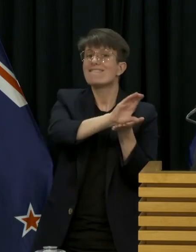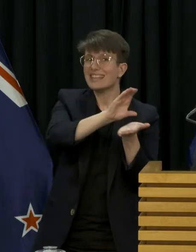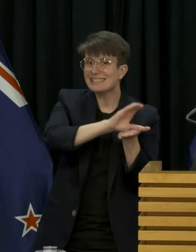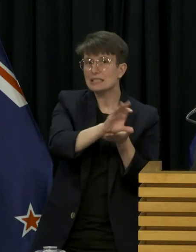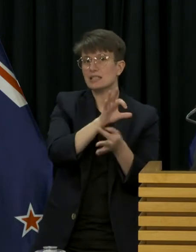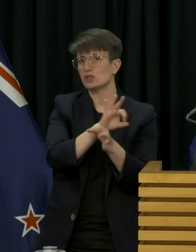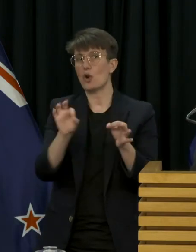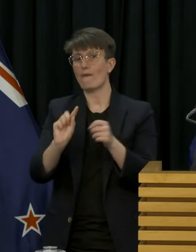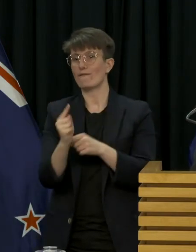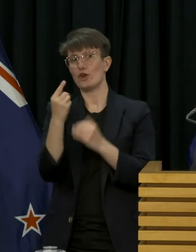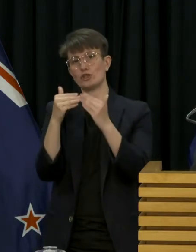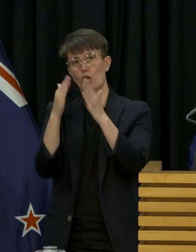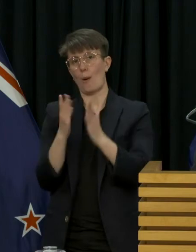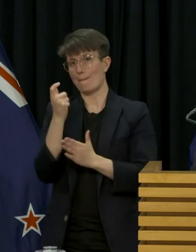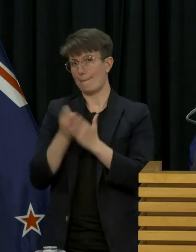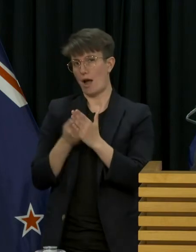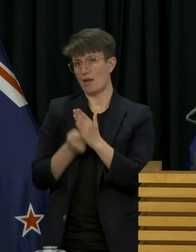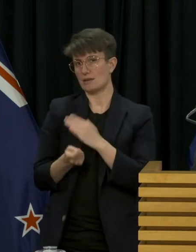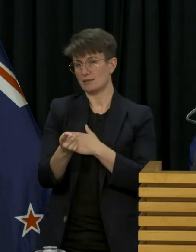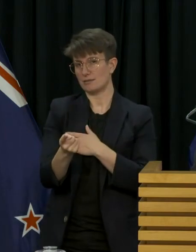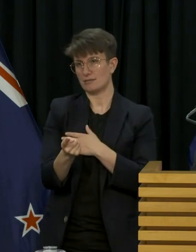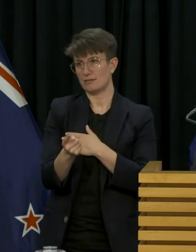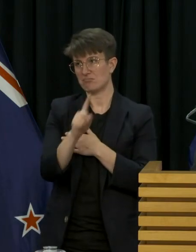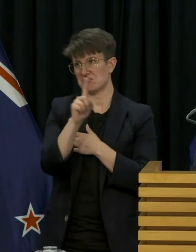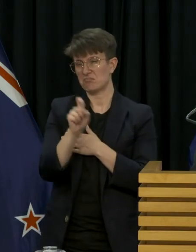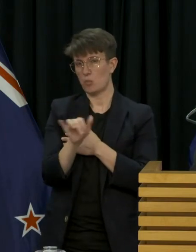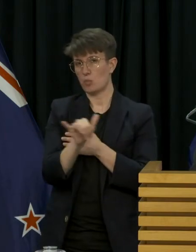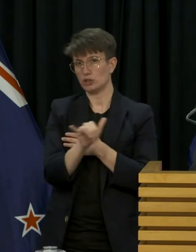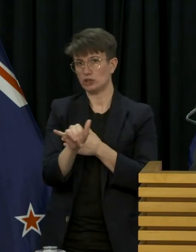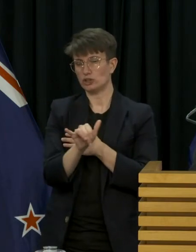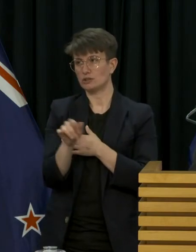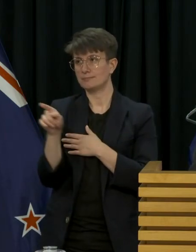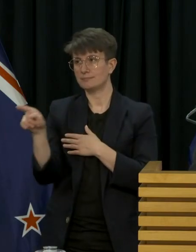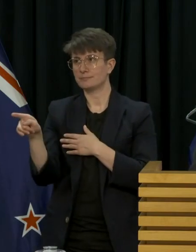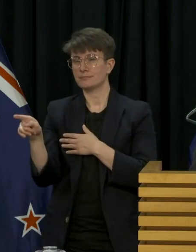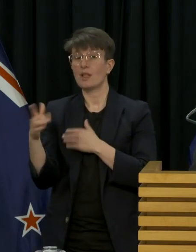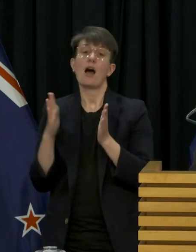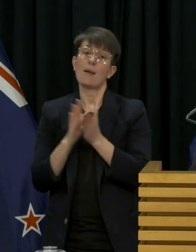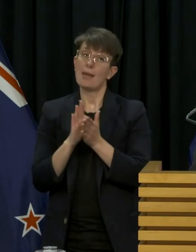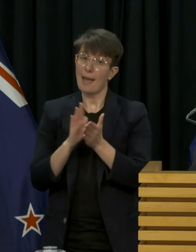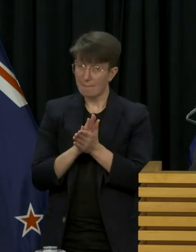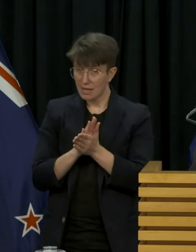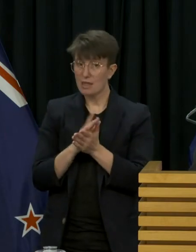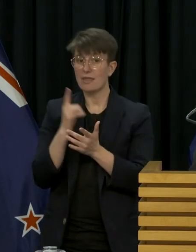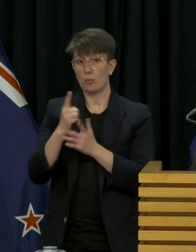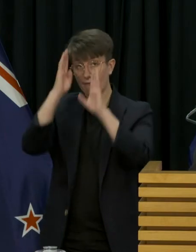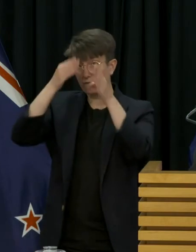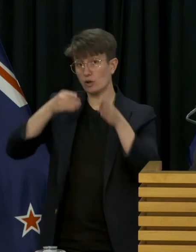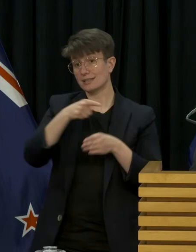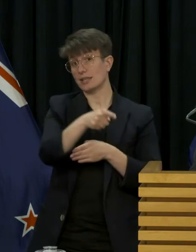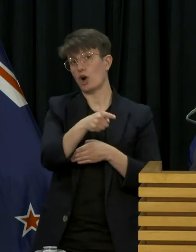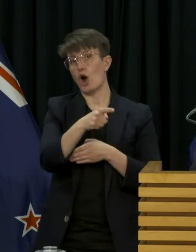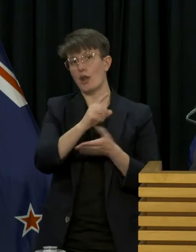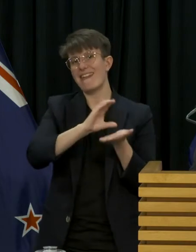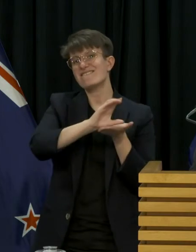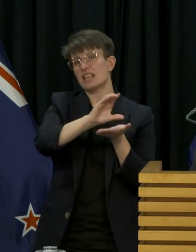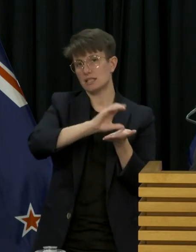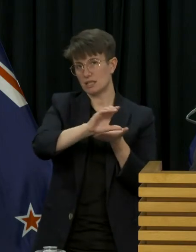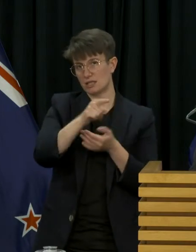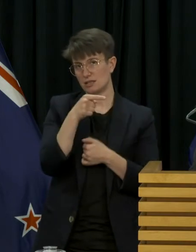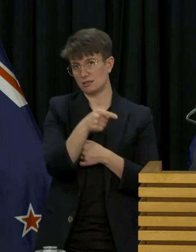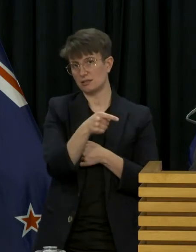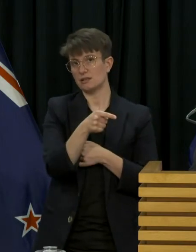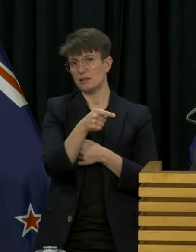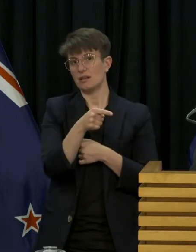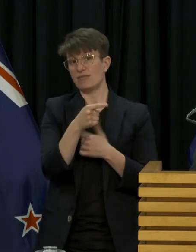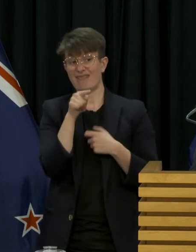additional focus on investors, because that is the part of the market, of course, that we do have some concerns. No